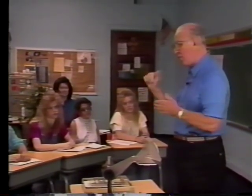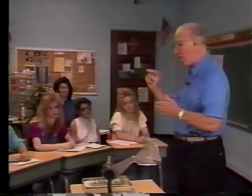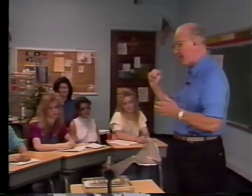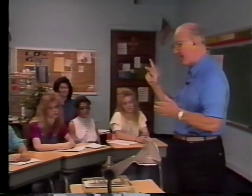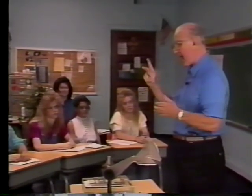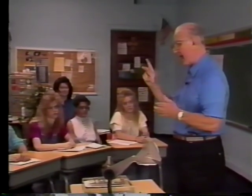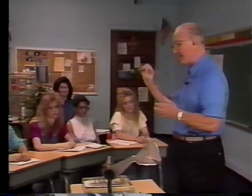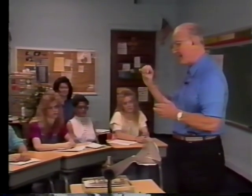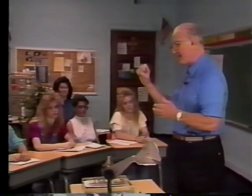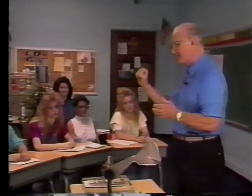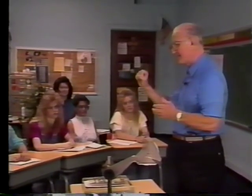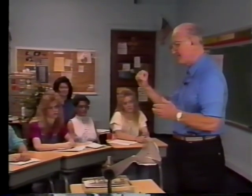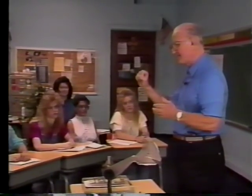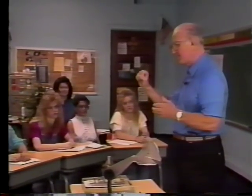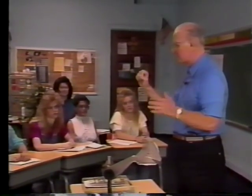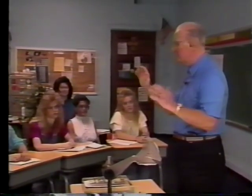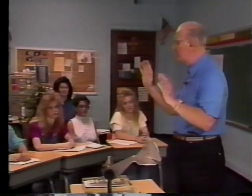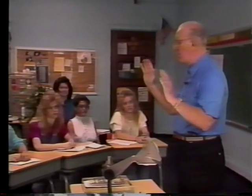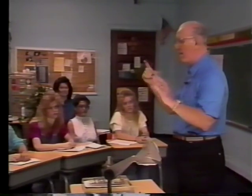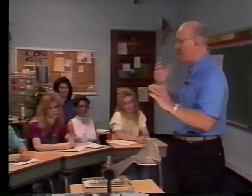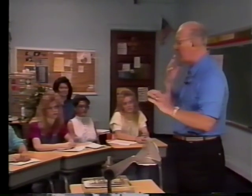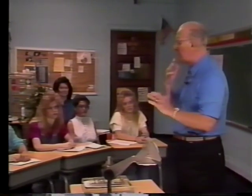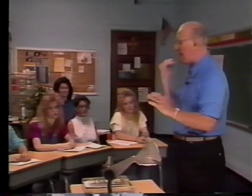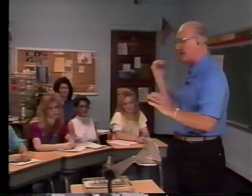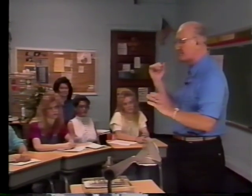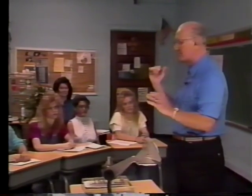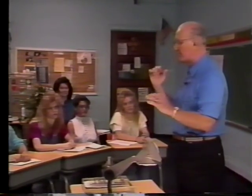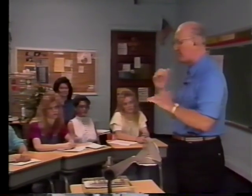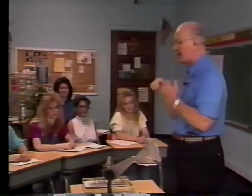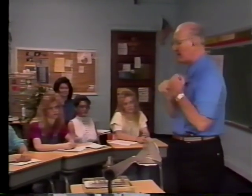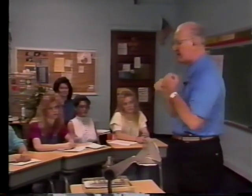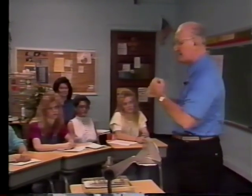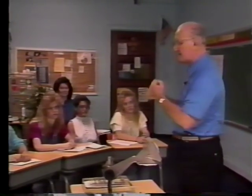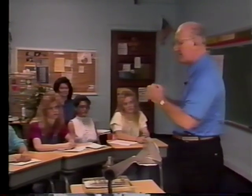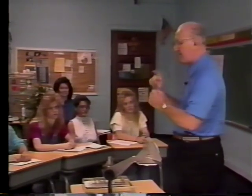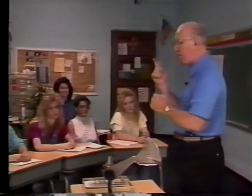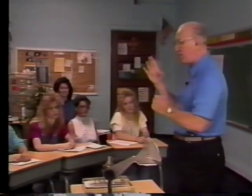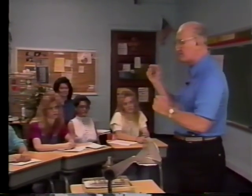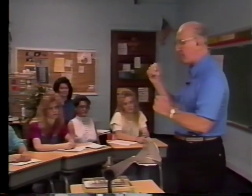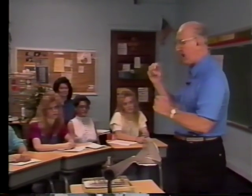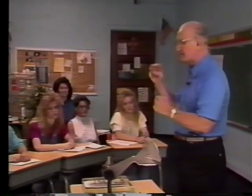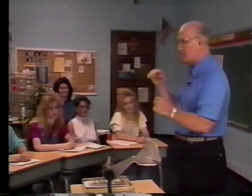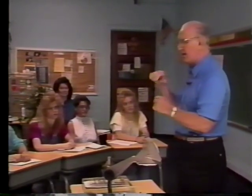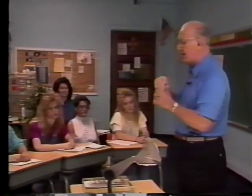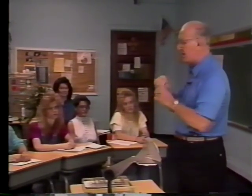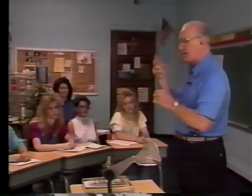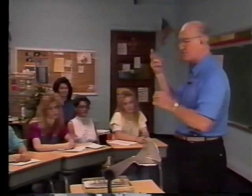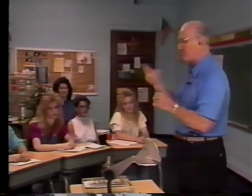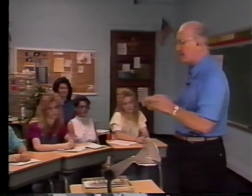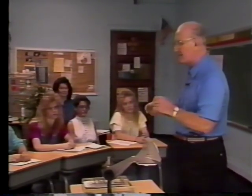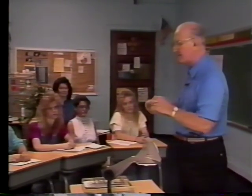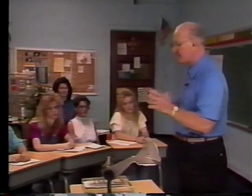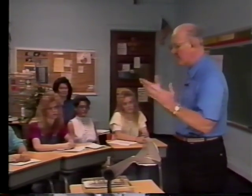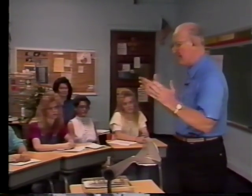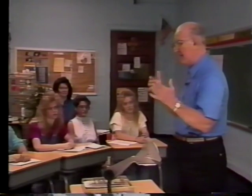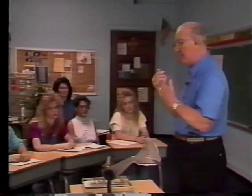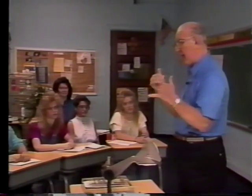York Yankees, one of the best hitters, first baseman in history. He